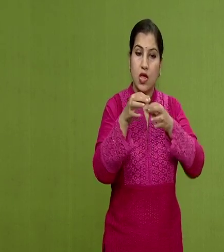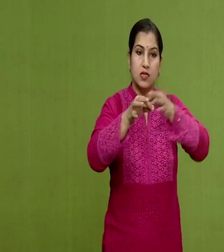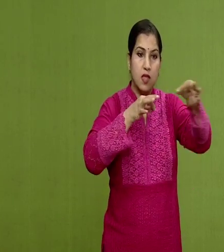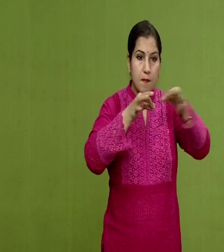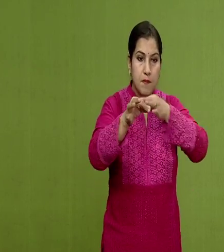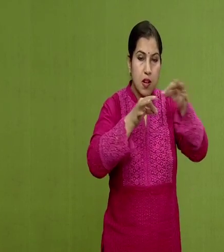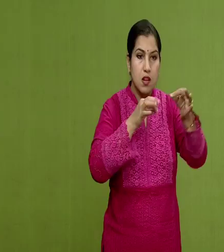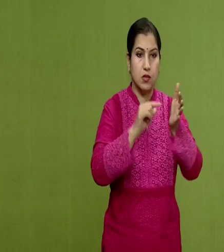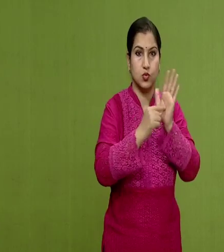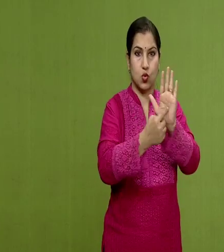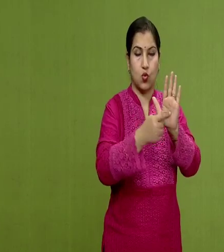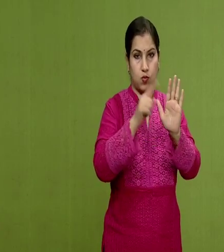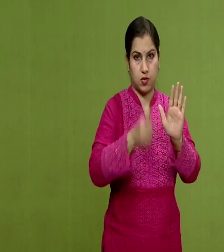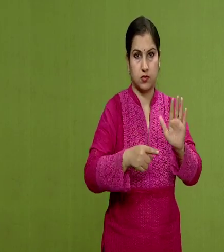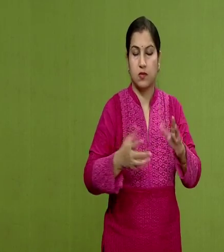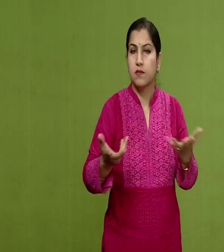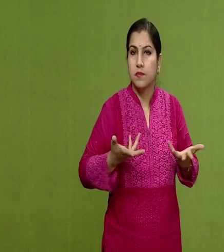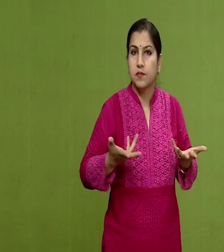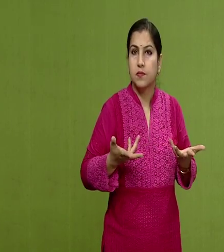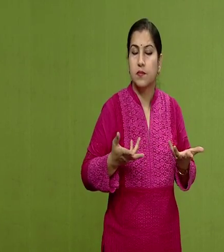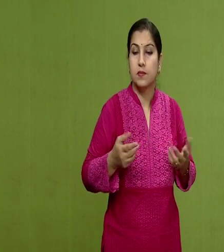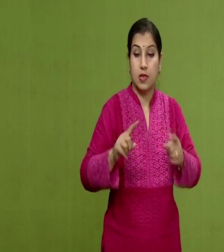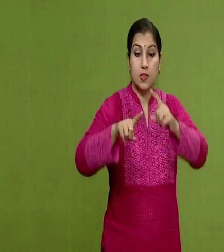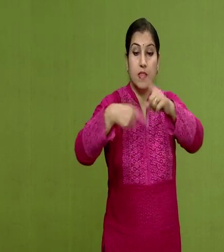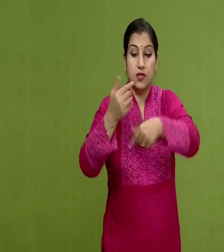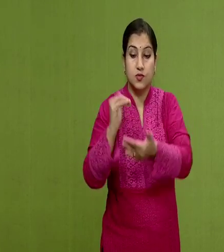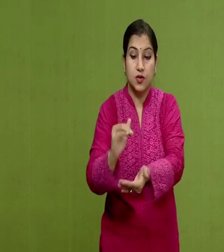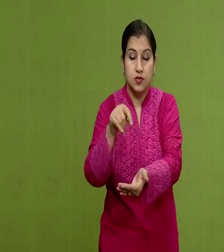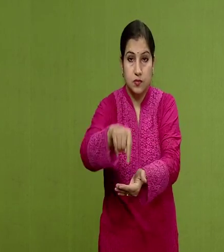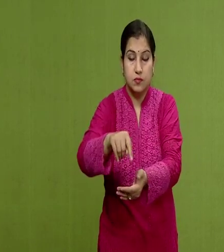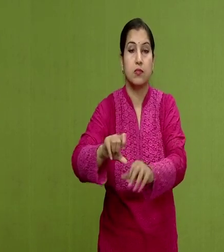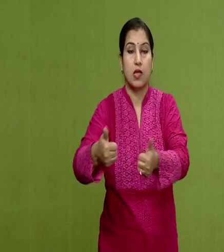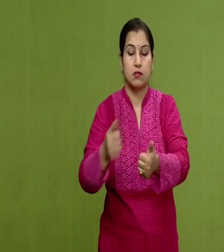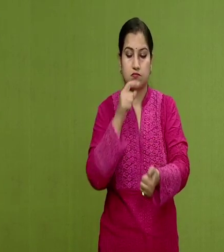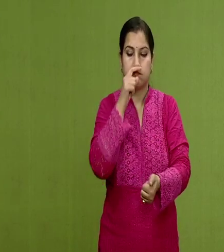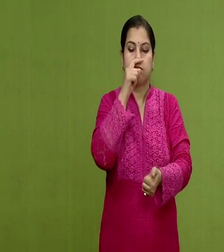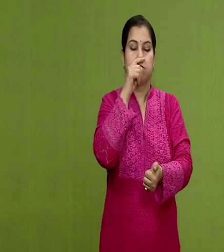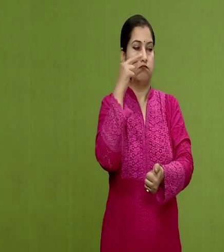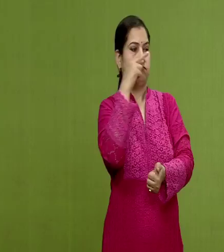examples of which next generation can be proud of.